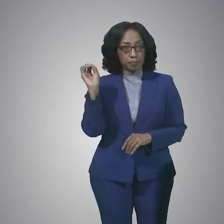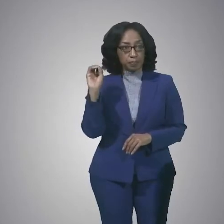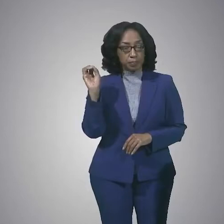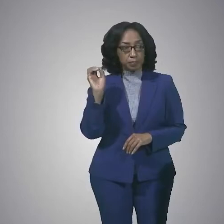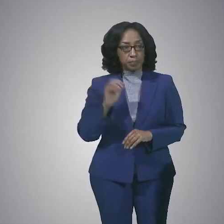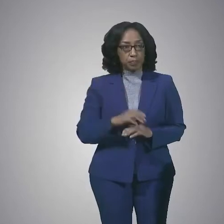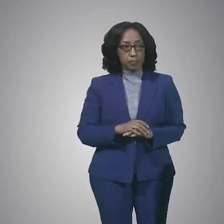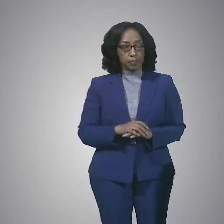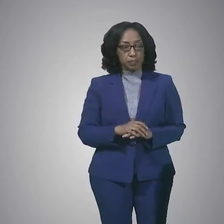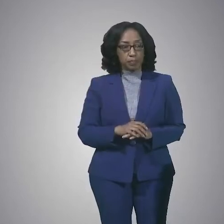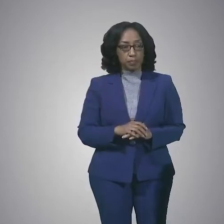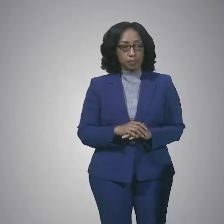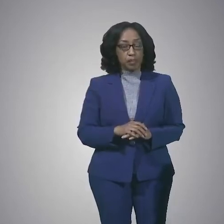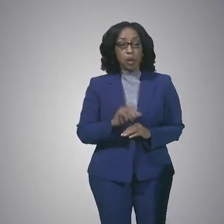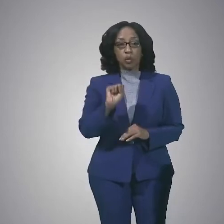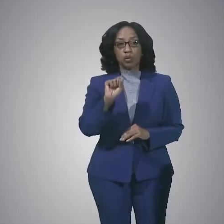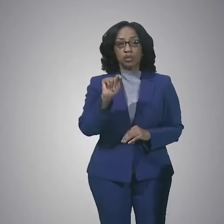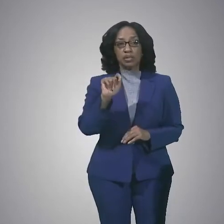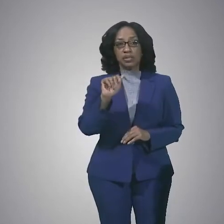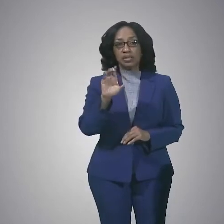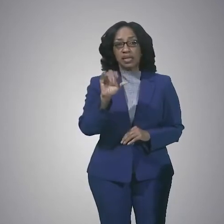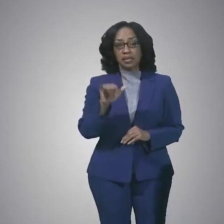Stacy, I believe you're self-muted.